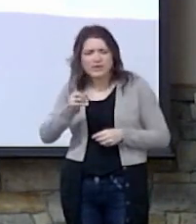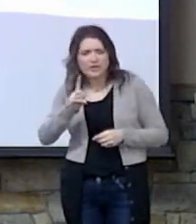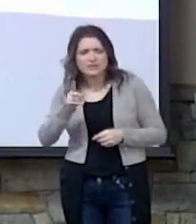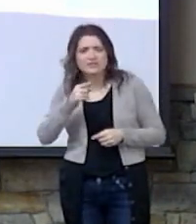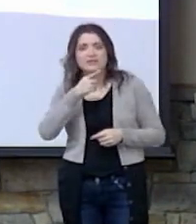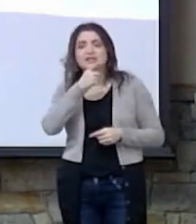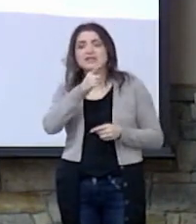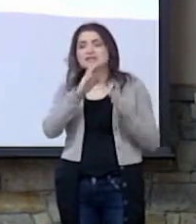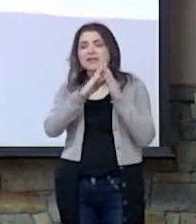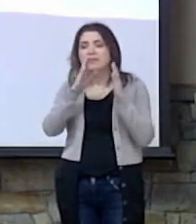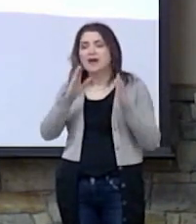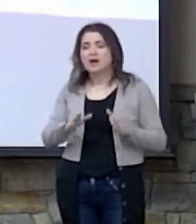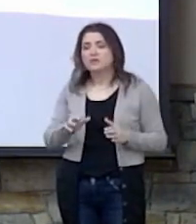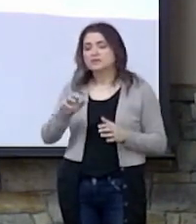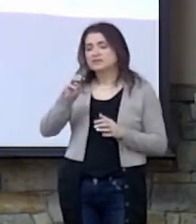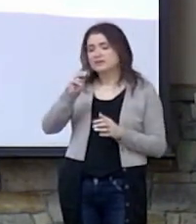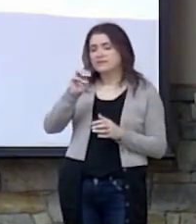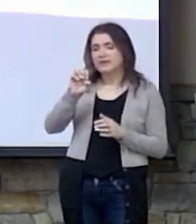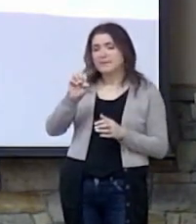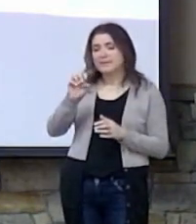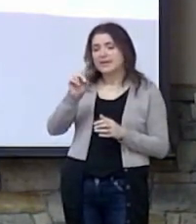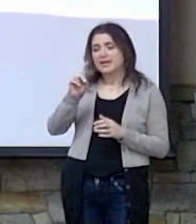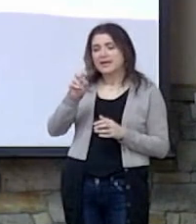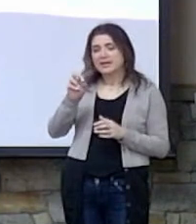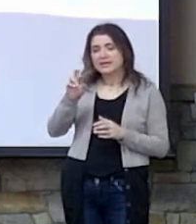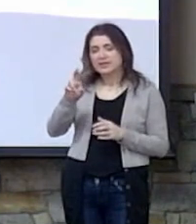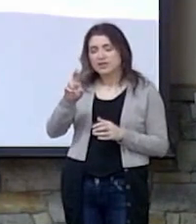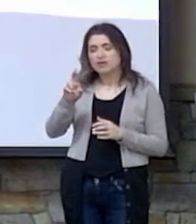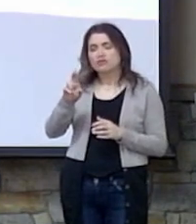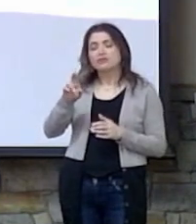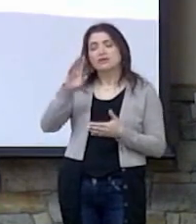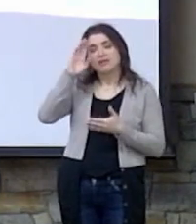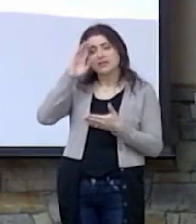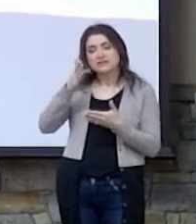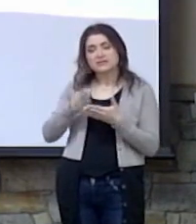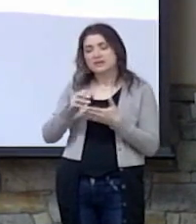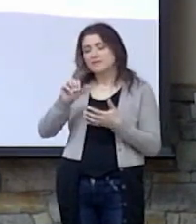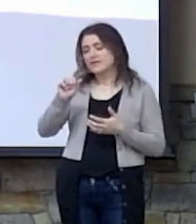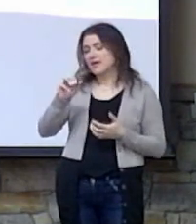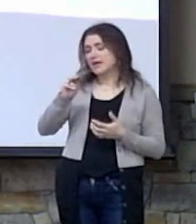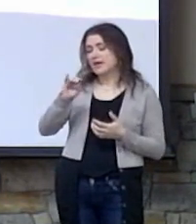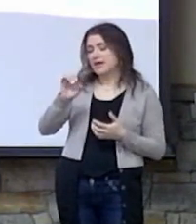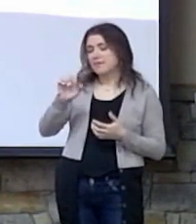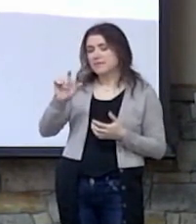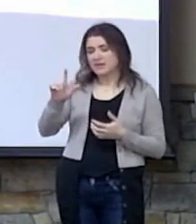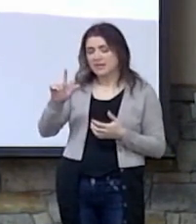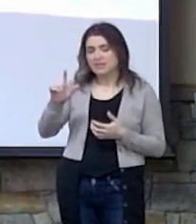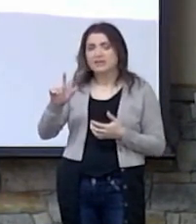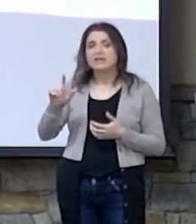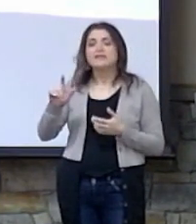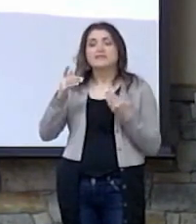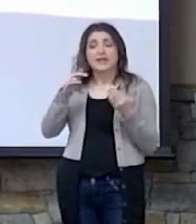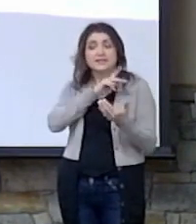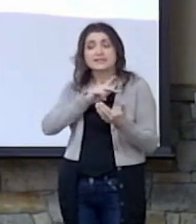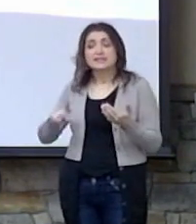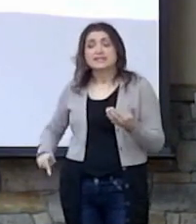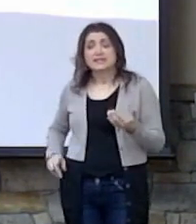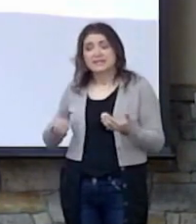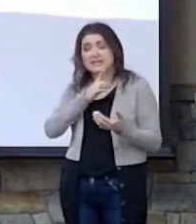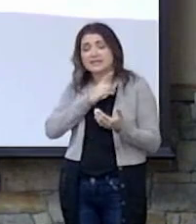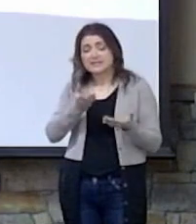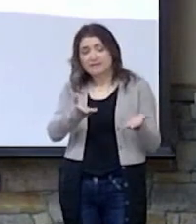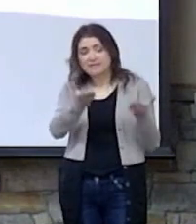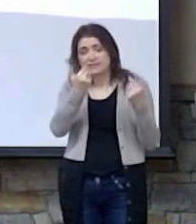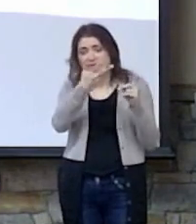the house of Machir, the son of Ammiel, at Lodabar.' Then King David sent and brought him